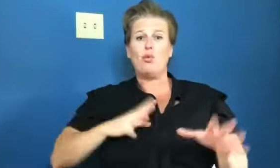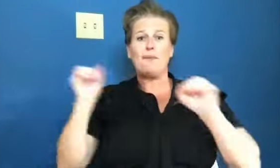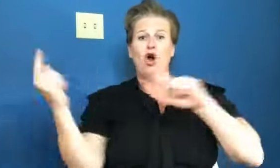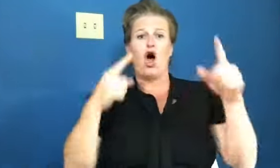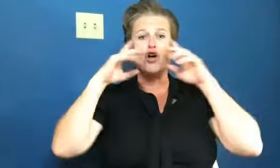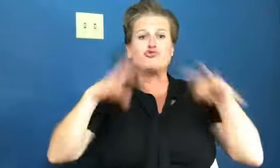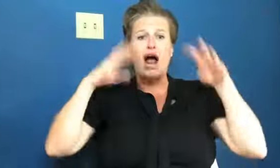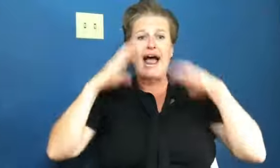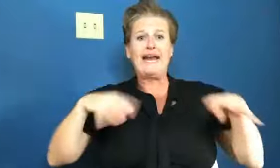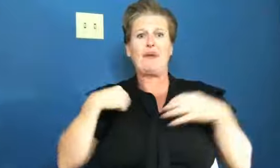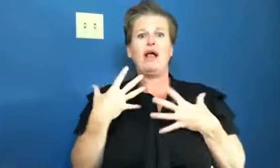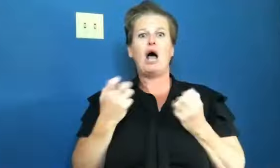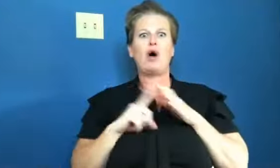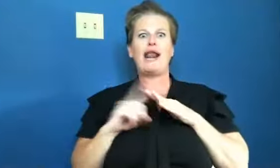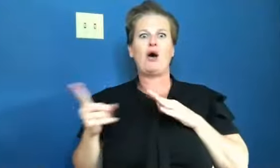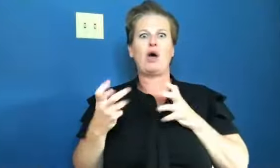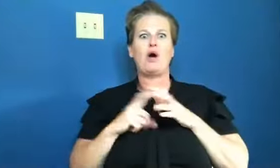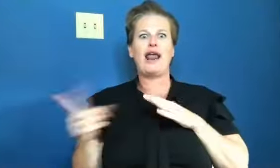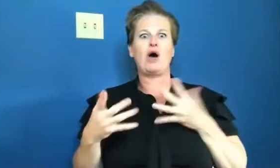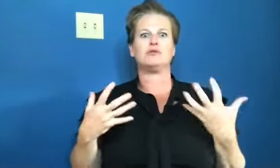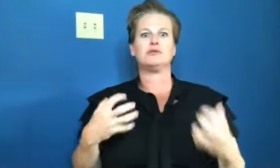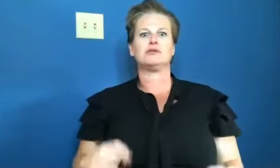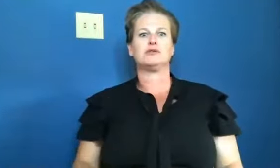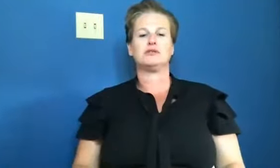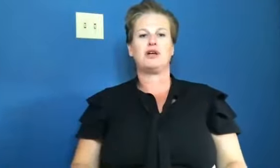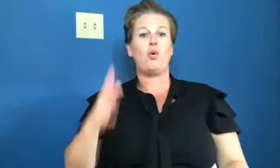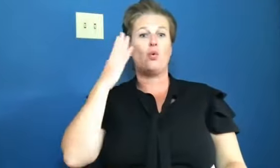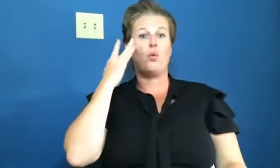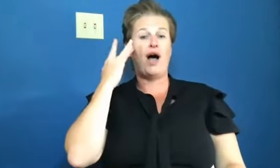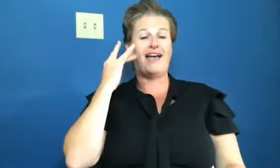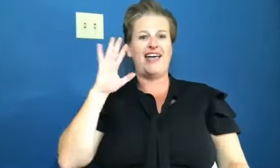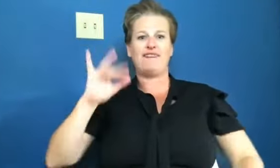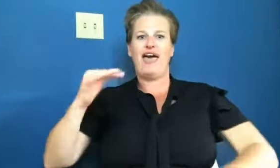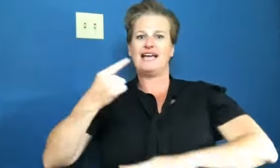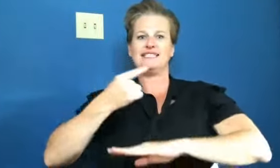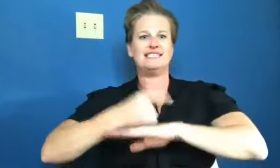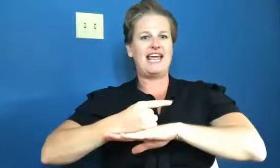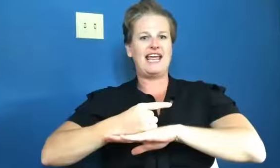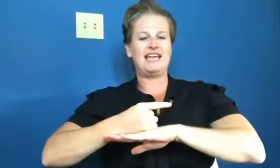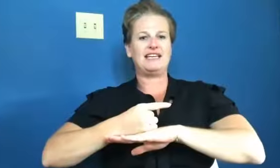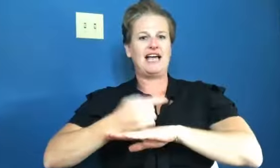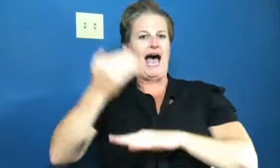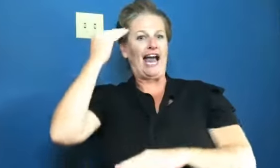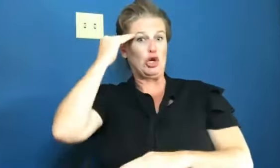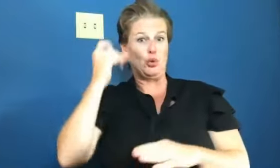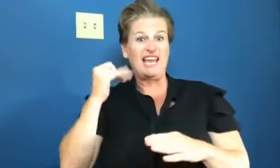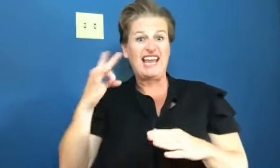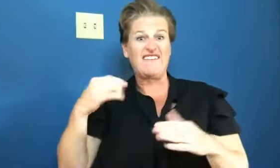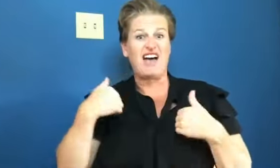here, get me out of here. Because I knew that day, if I made that decision, God was dead to me for the rest of my